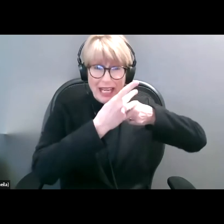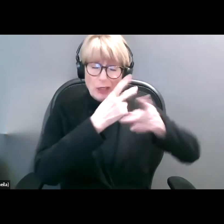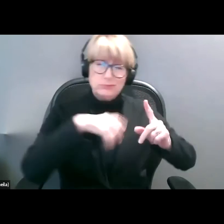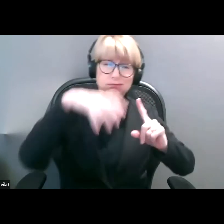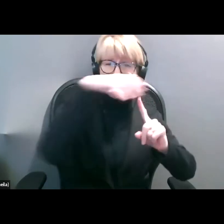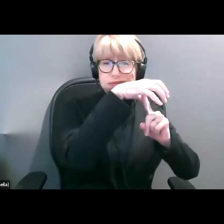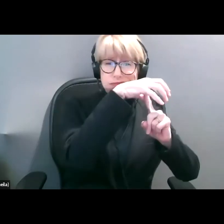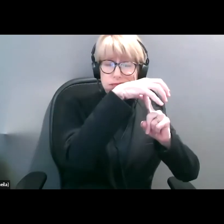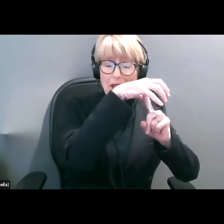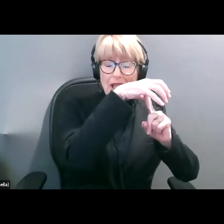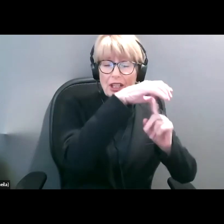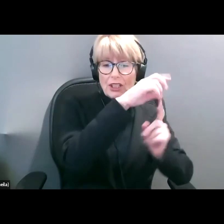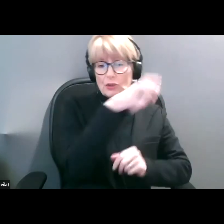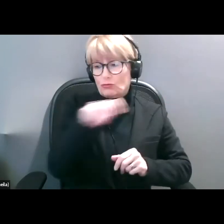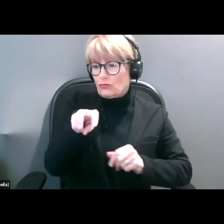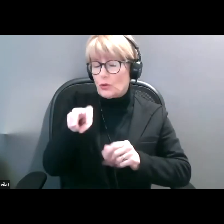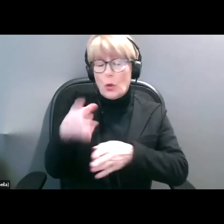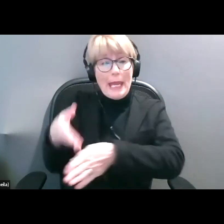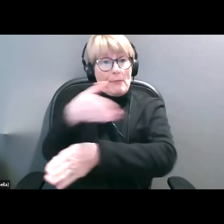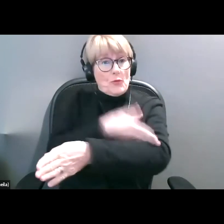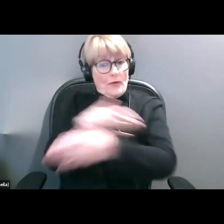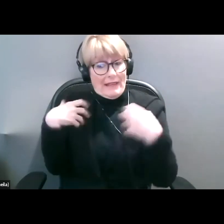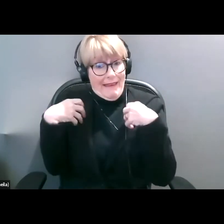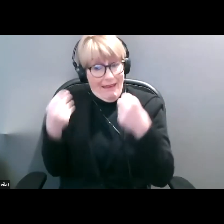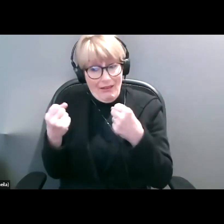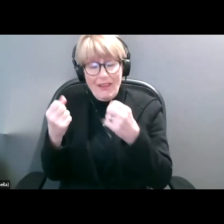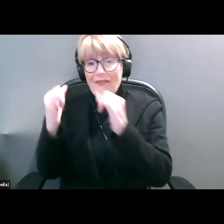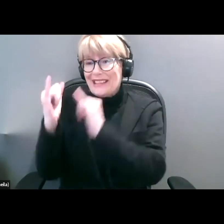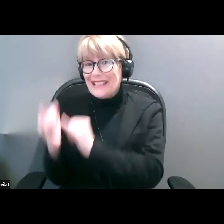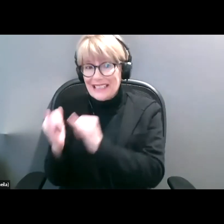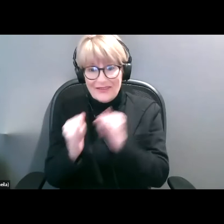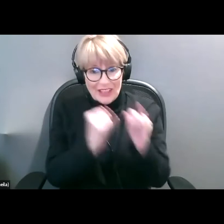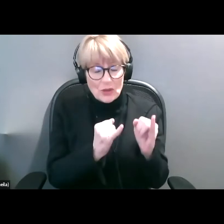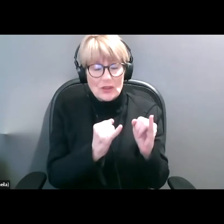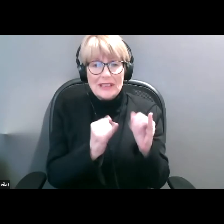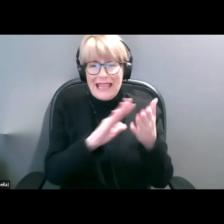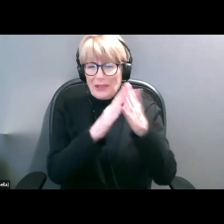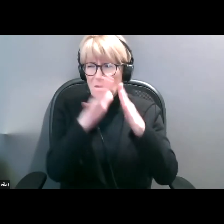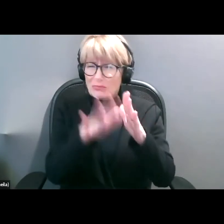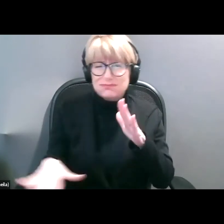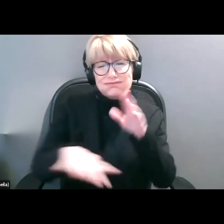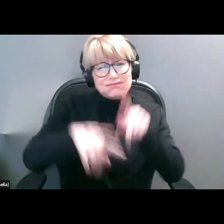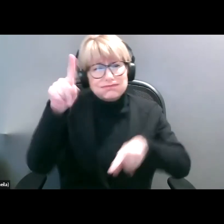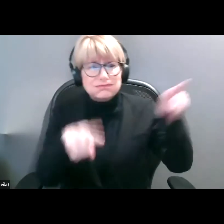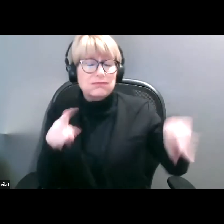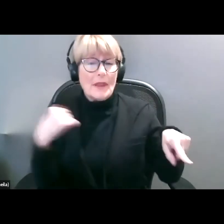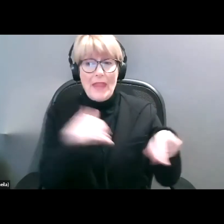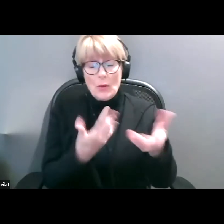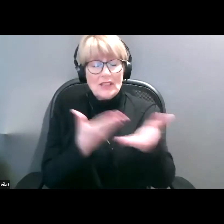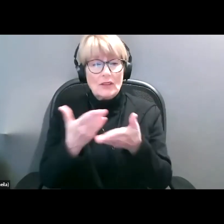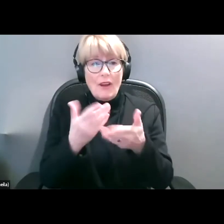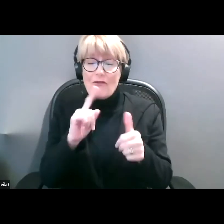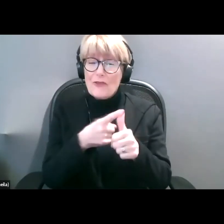to improving the health of the individuals and the diverse communities we serve. And for the first